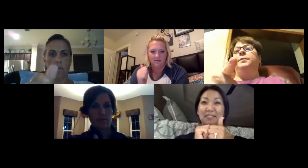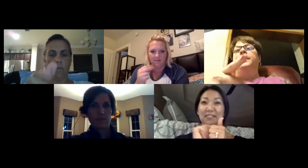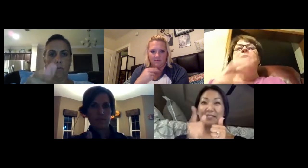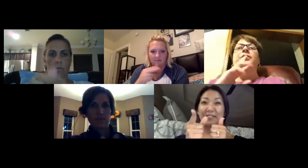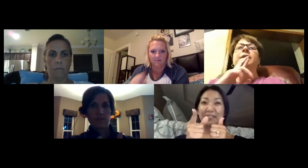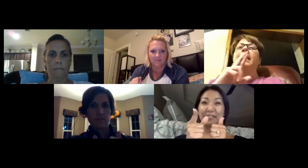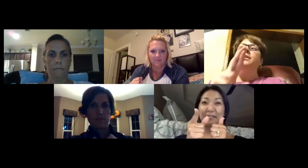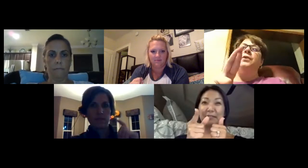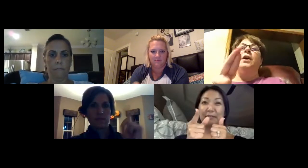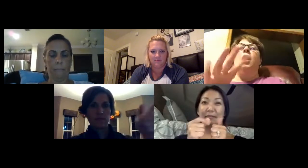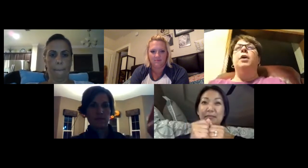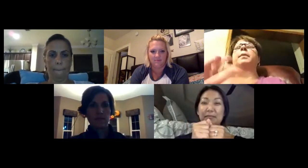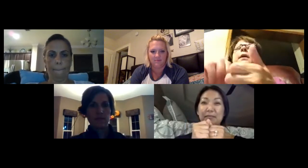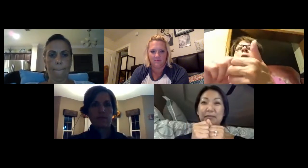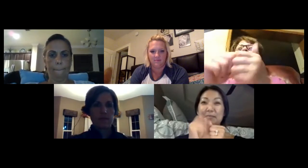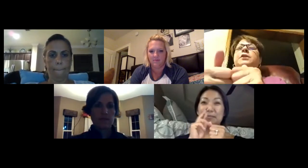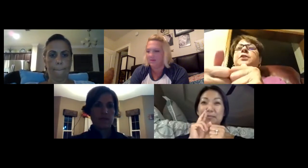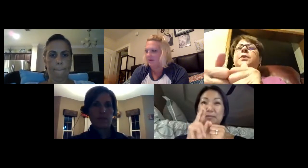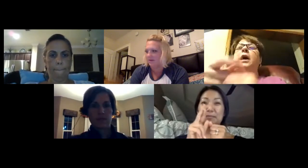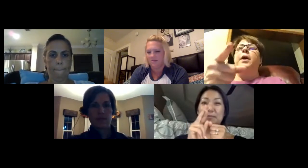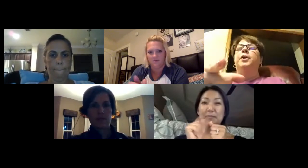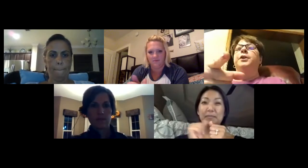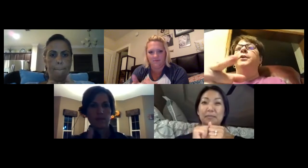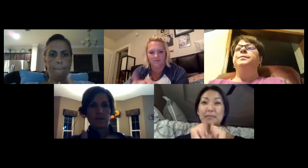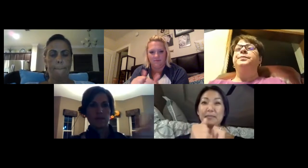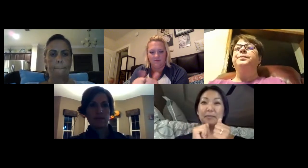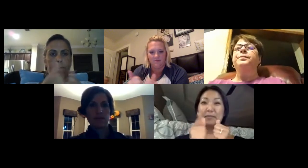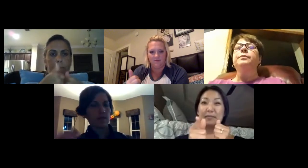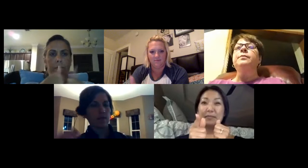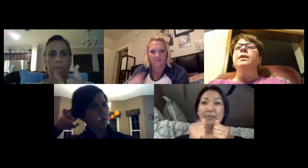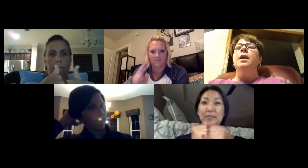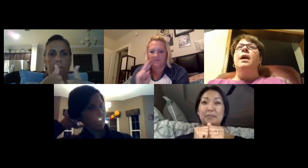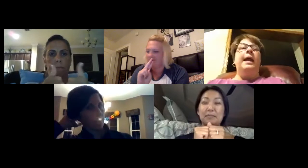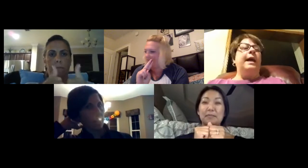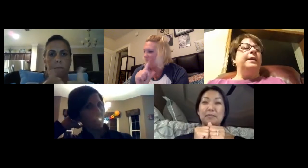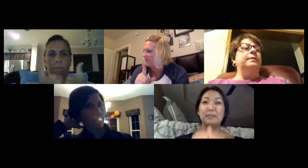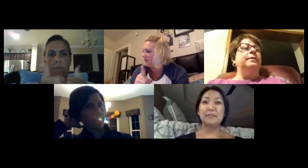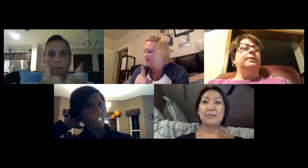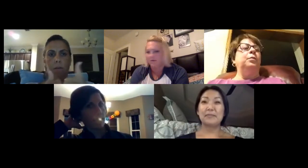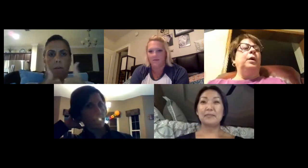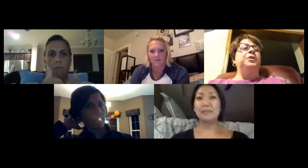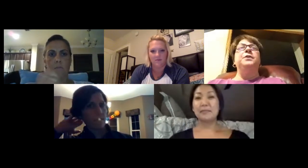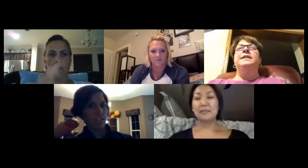And you don't have to do the R, but you can just do how are you? And once you say